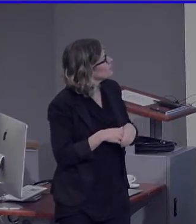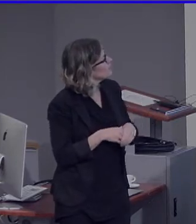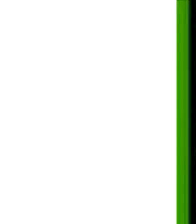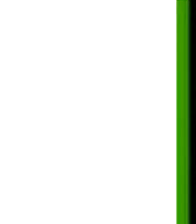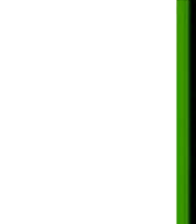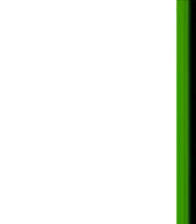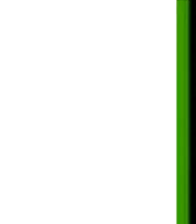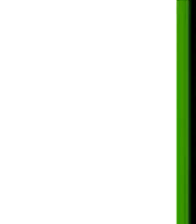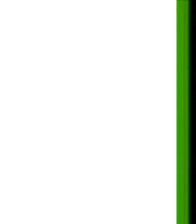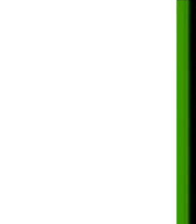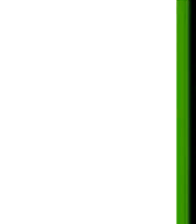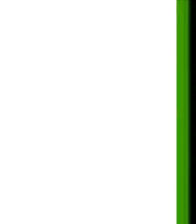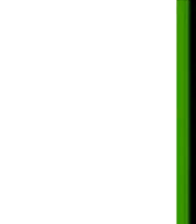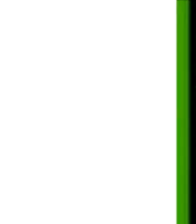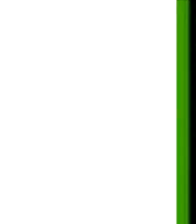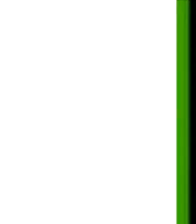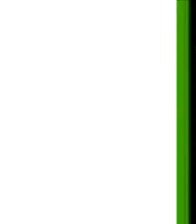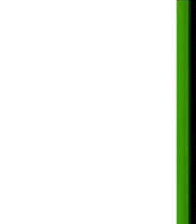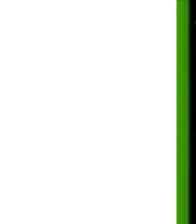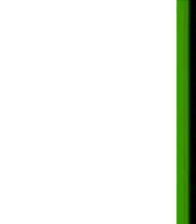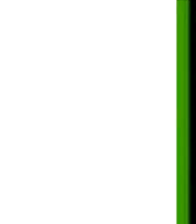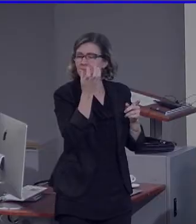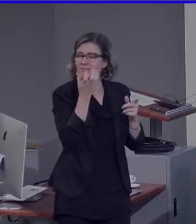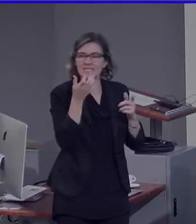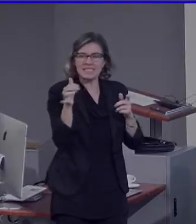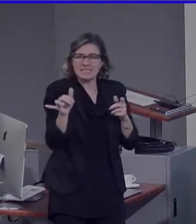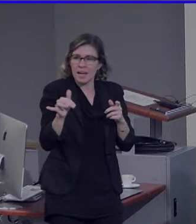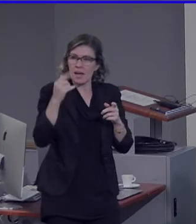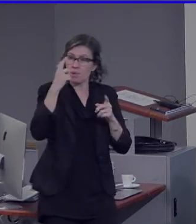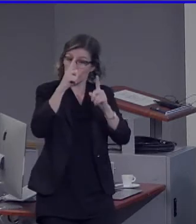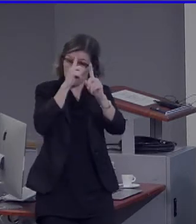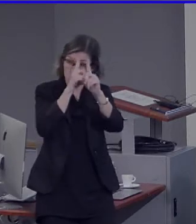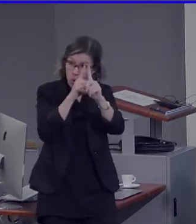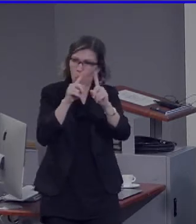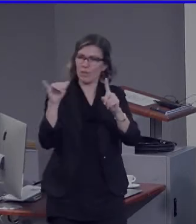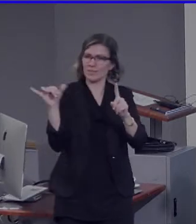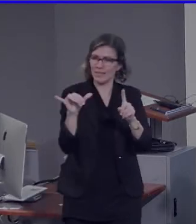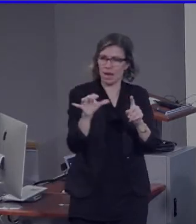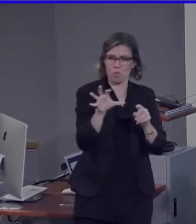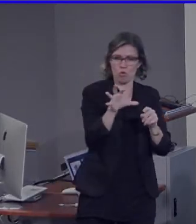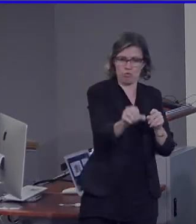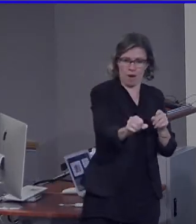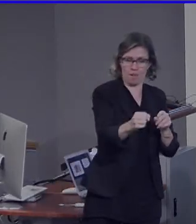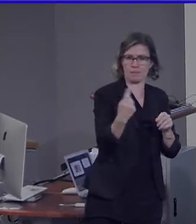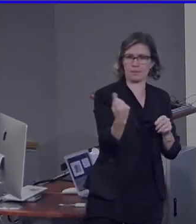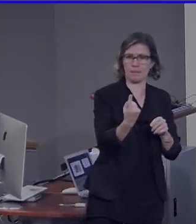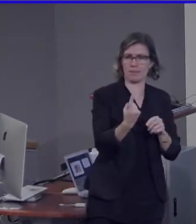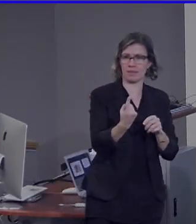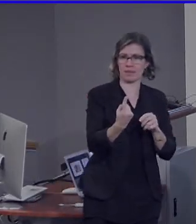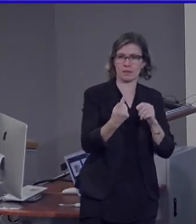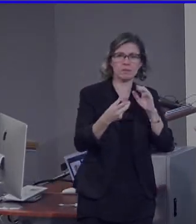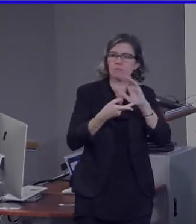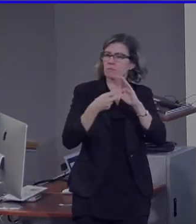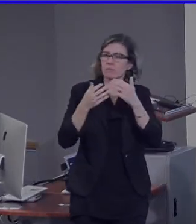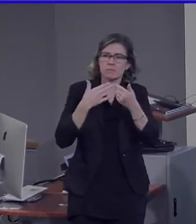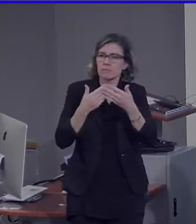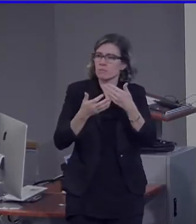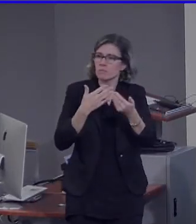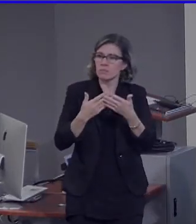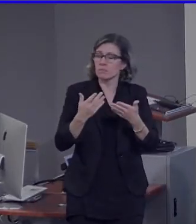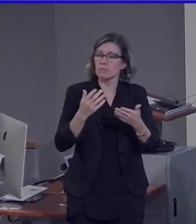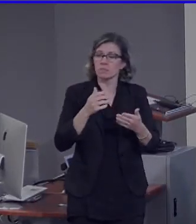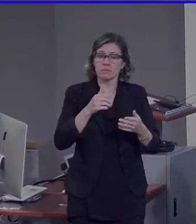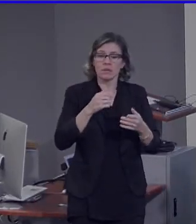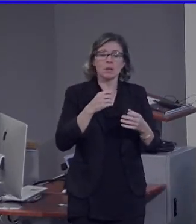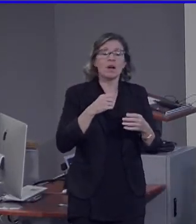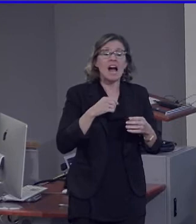He's putting his mouth. And exactly the same, because the goal is the same, it's grasping. So it doesn't matter if it's grasping with the hand or